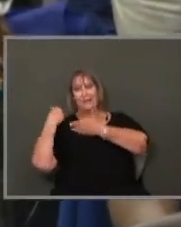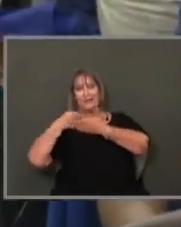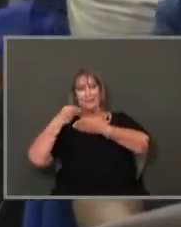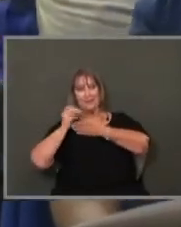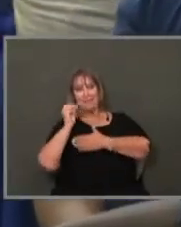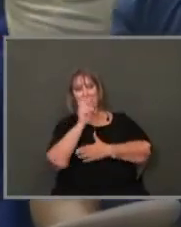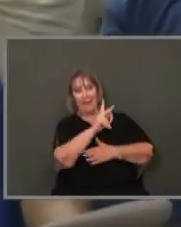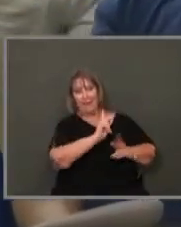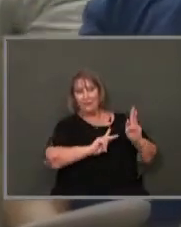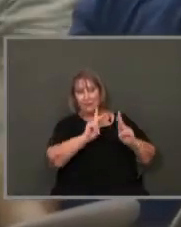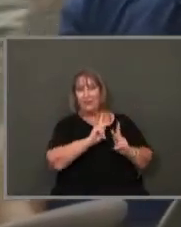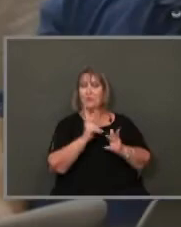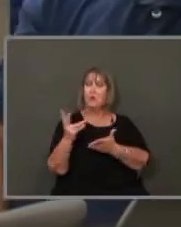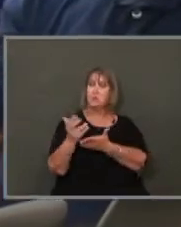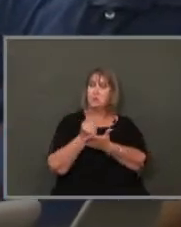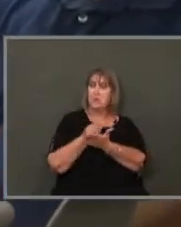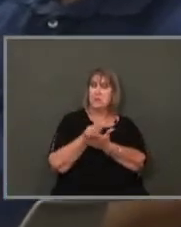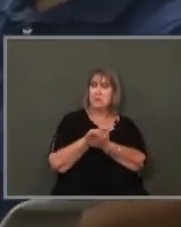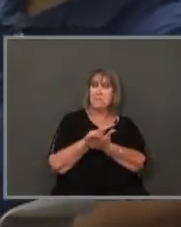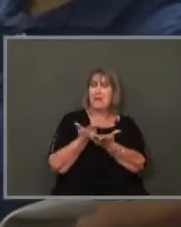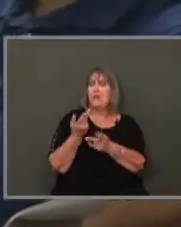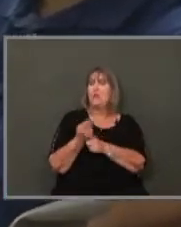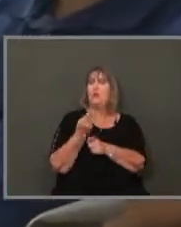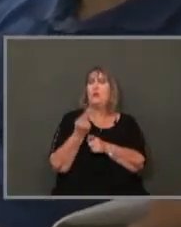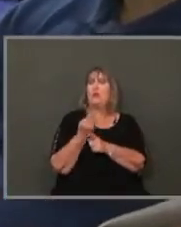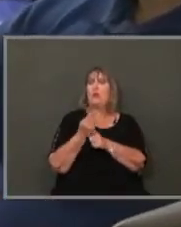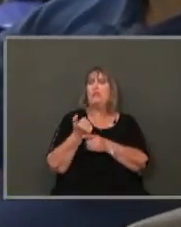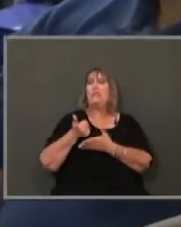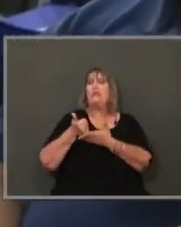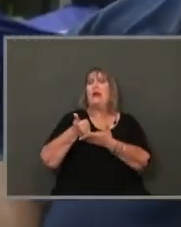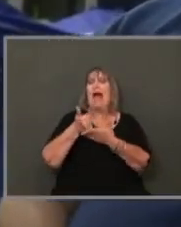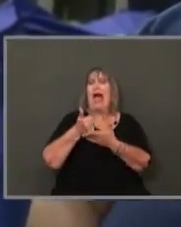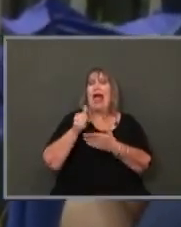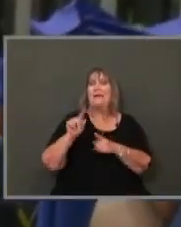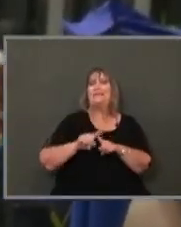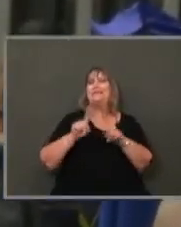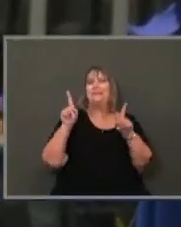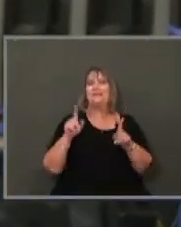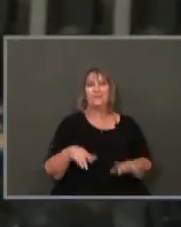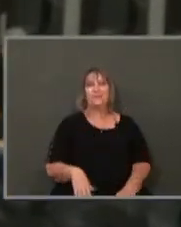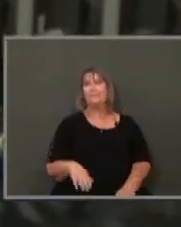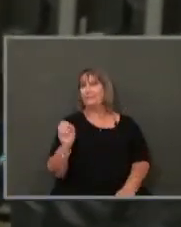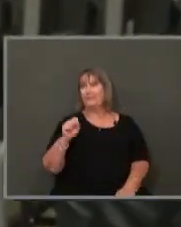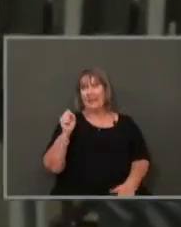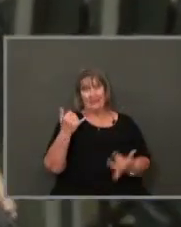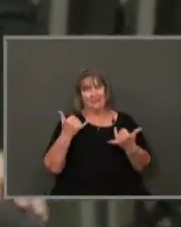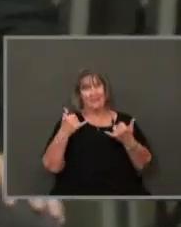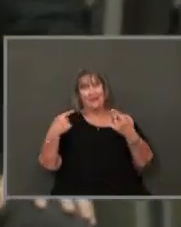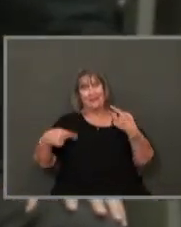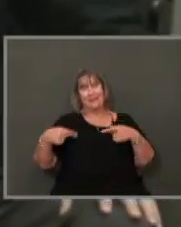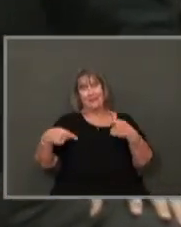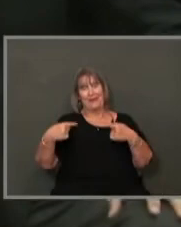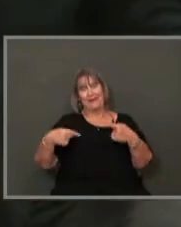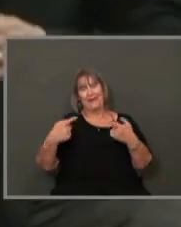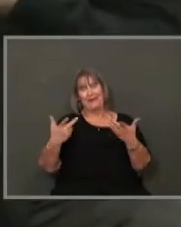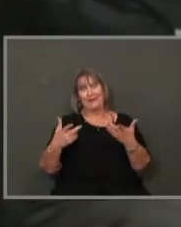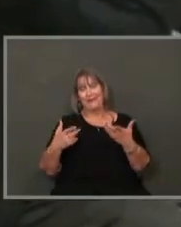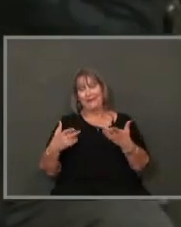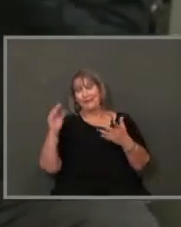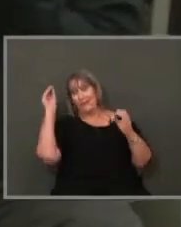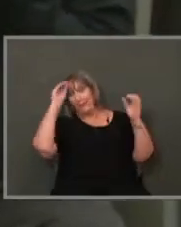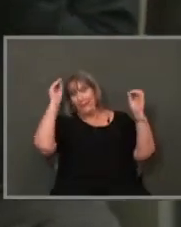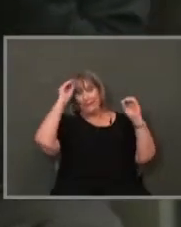terms of the ratepayers? It's a debate that's happening right now. A lot of the debate